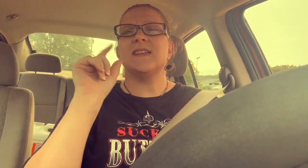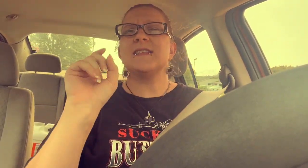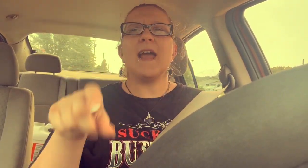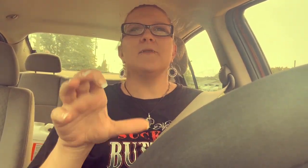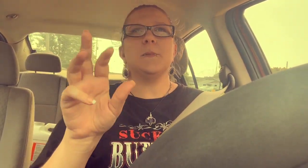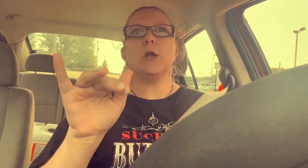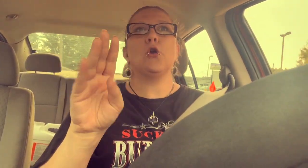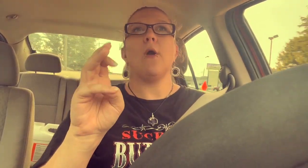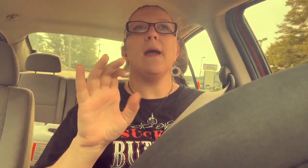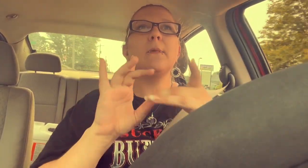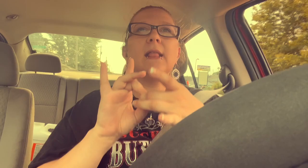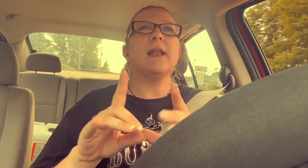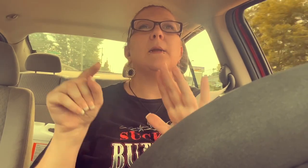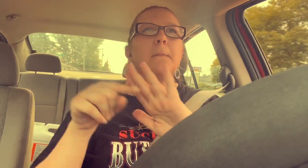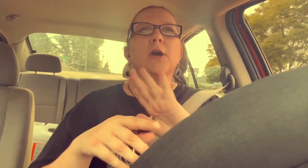doesn't have to be crime related,